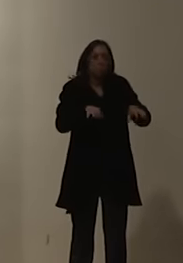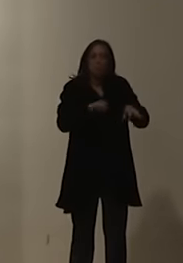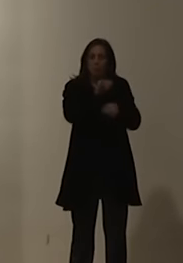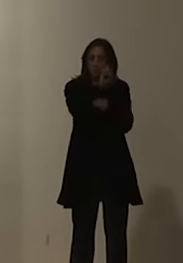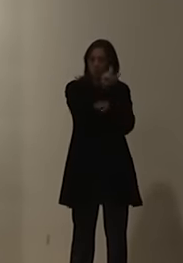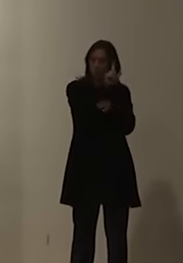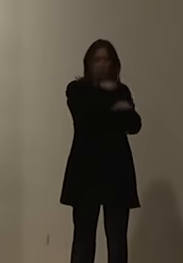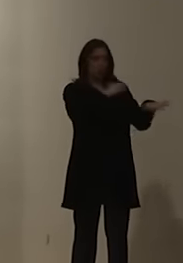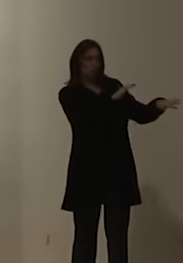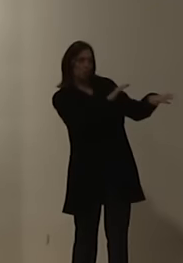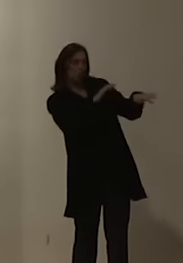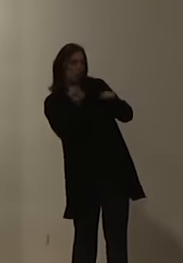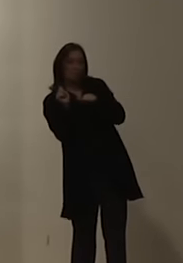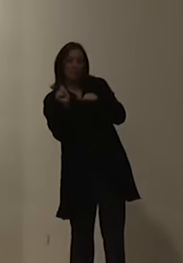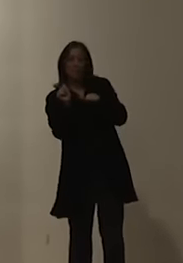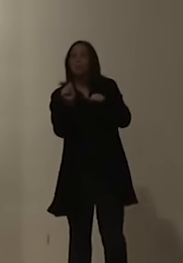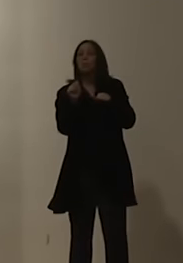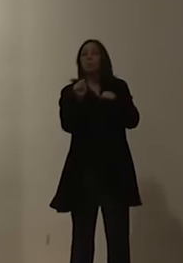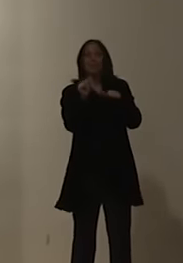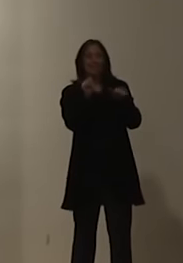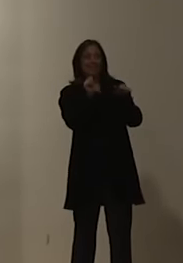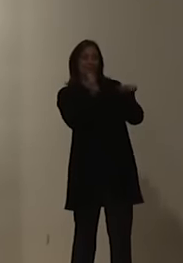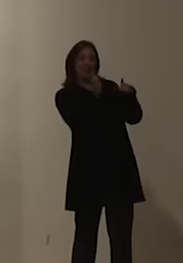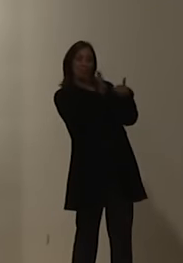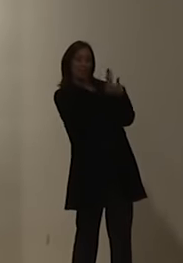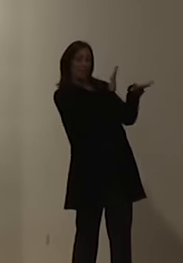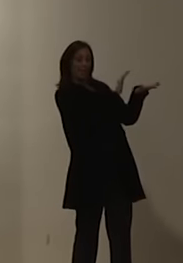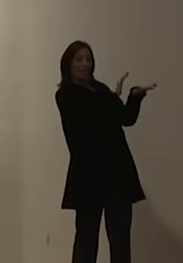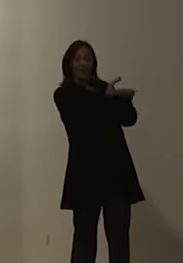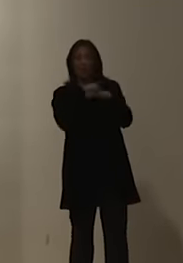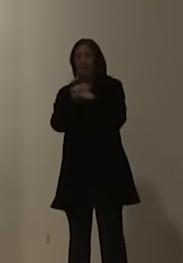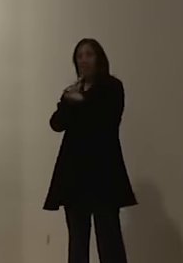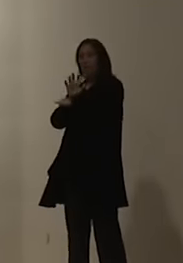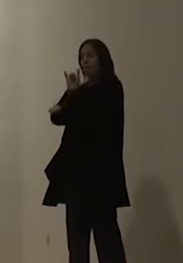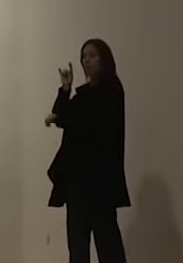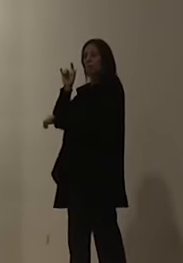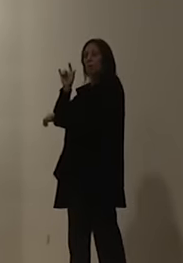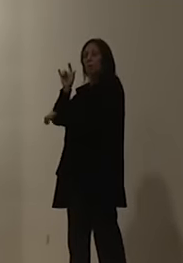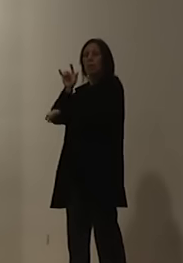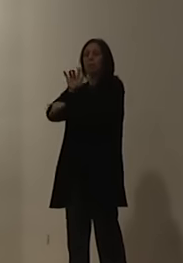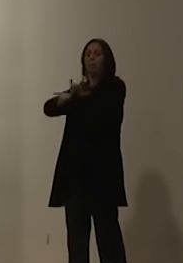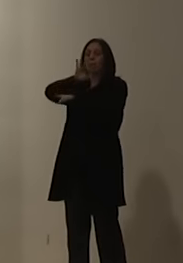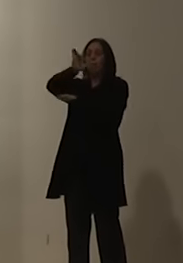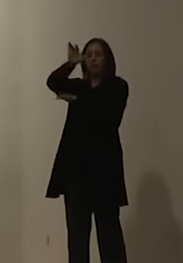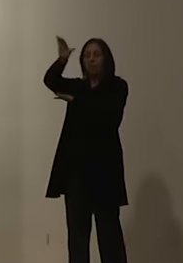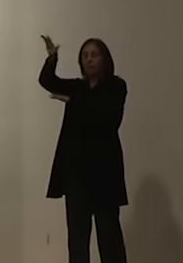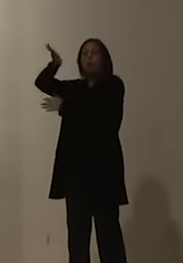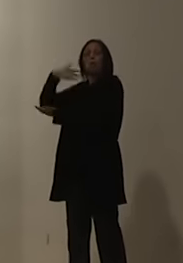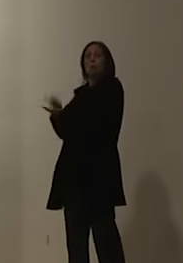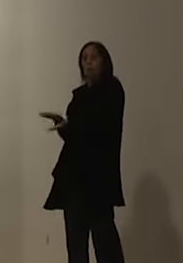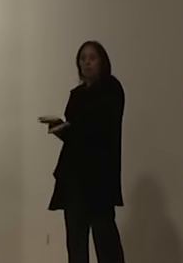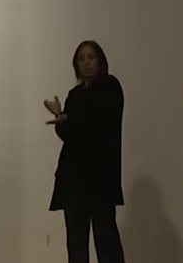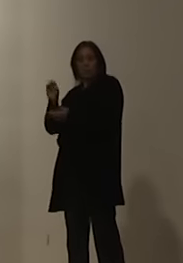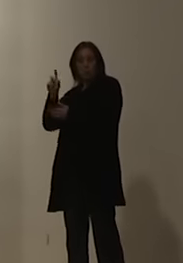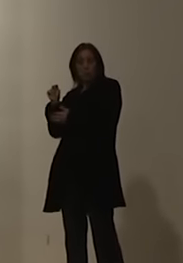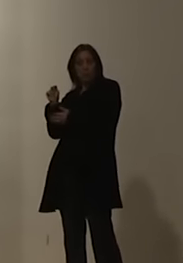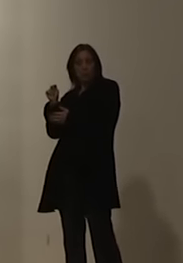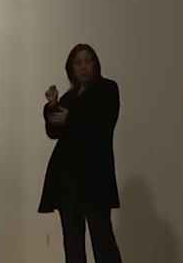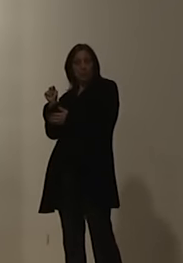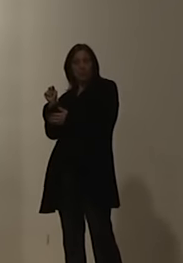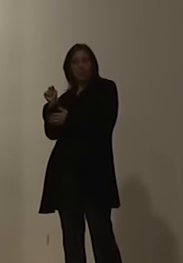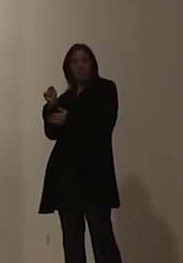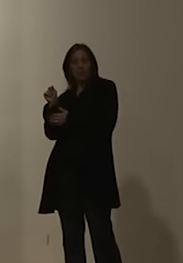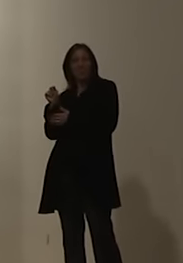and when we got back in October, the Western surge had